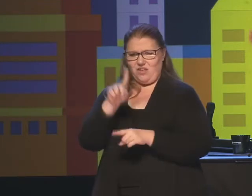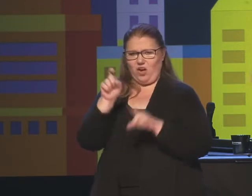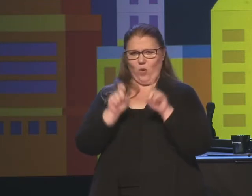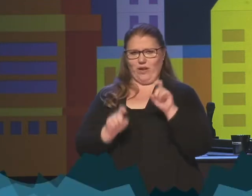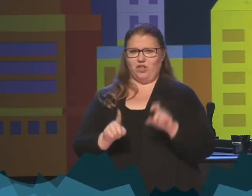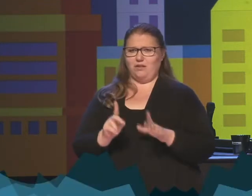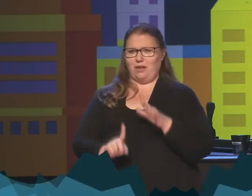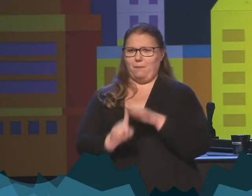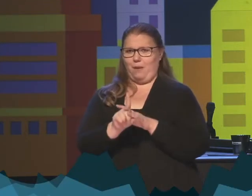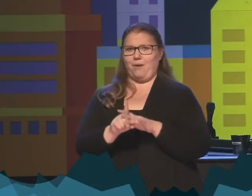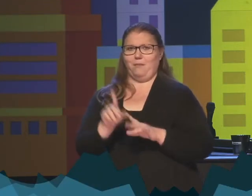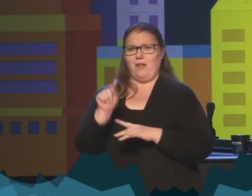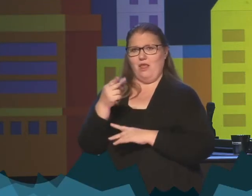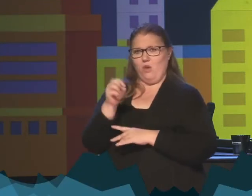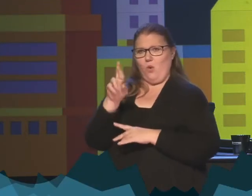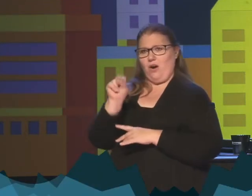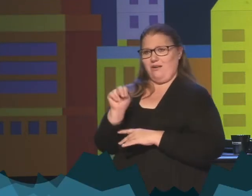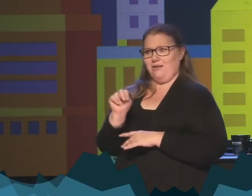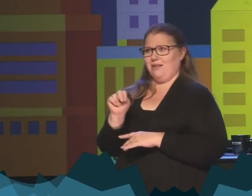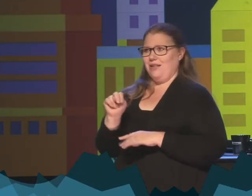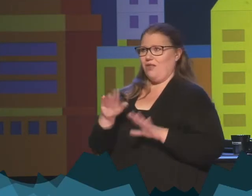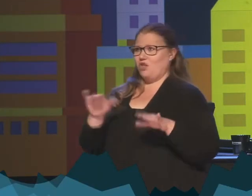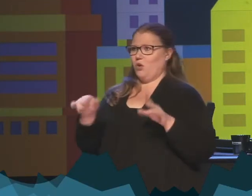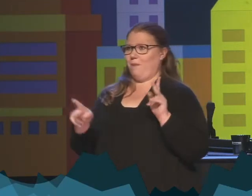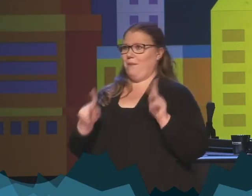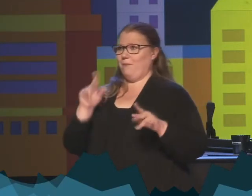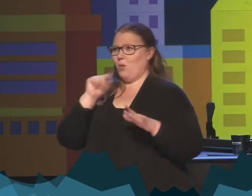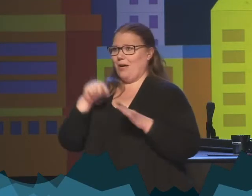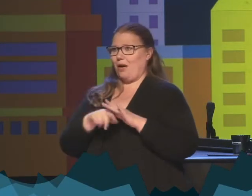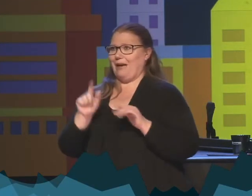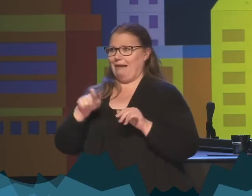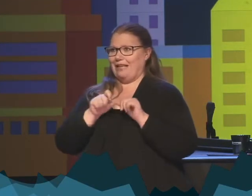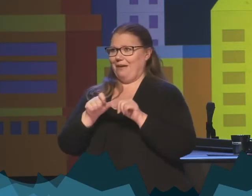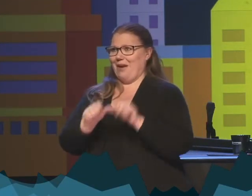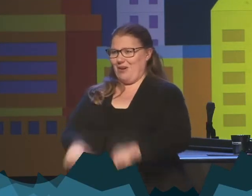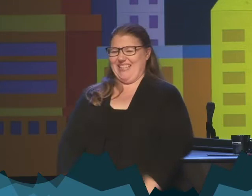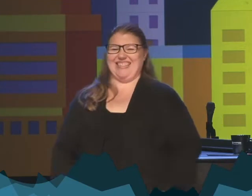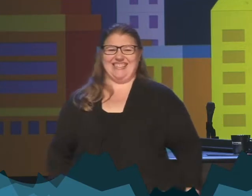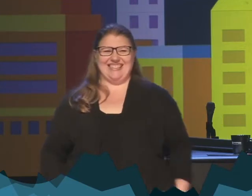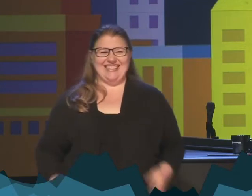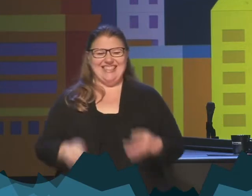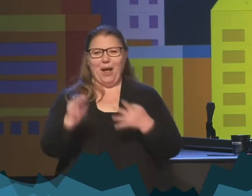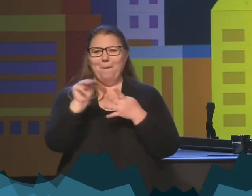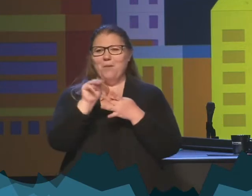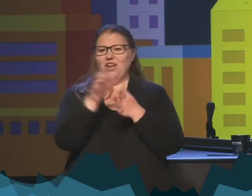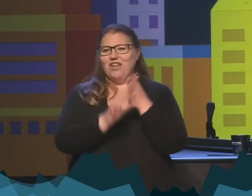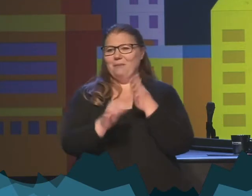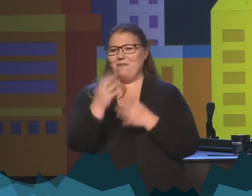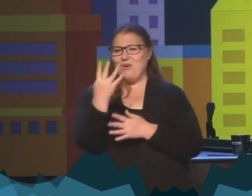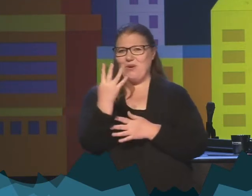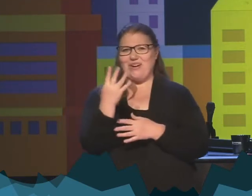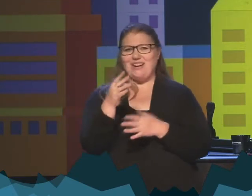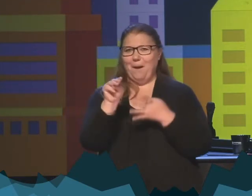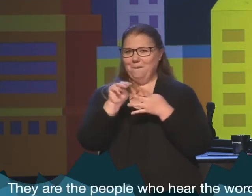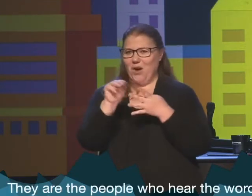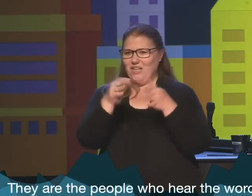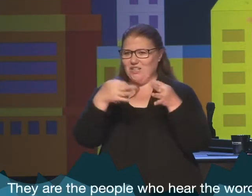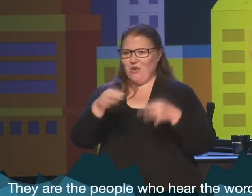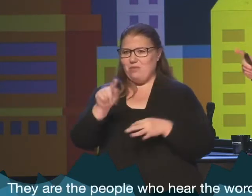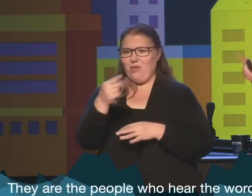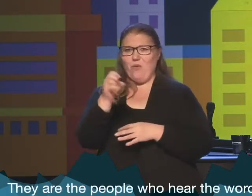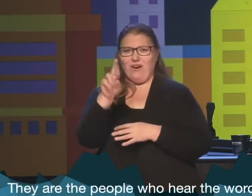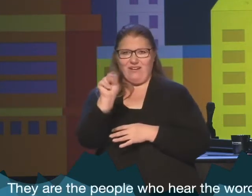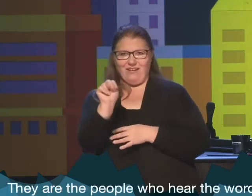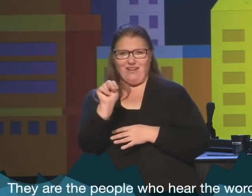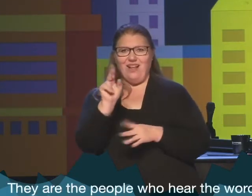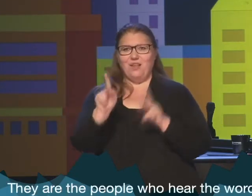the thorns, we got to keep going, right? The children's people are going to kill me, all right? The thorns. Mark chapter 4, here's how Mark describes the thorns. There are people